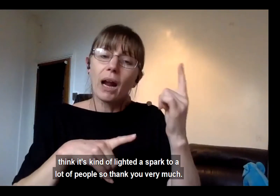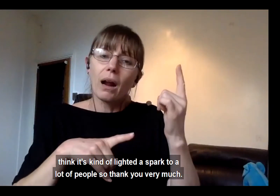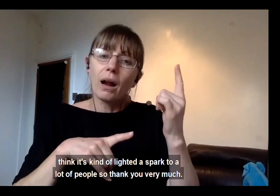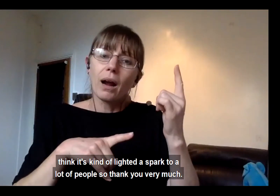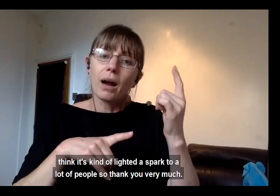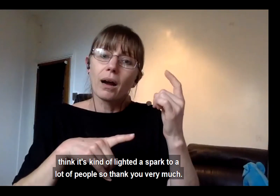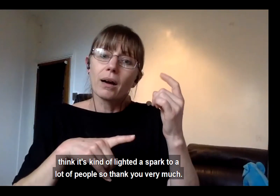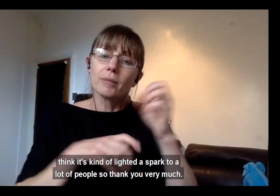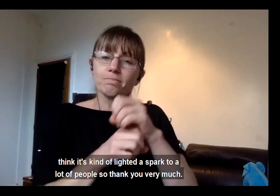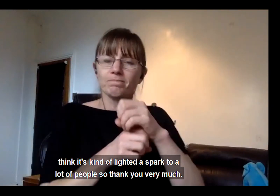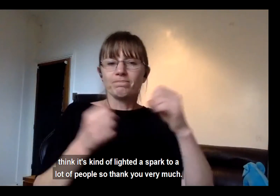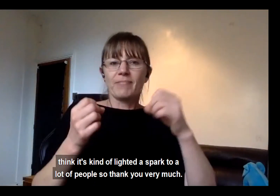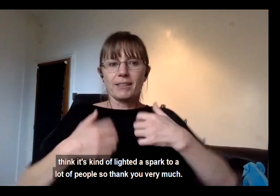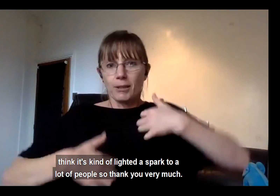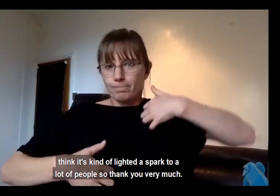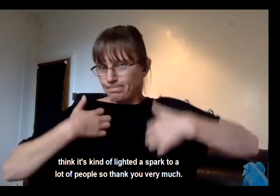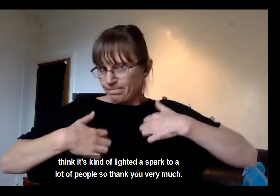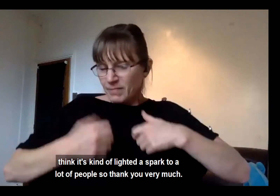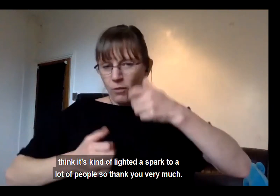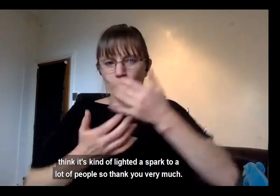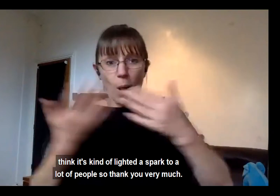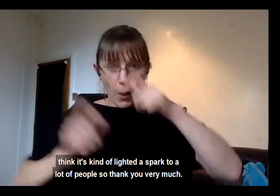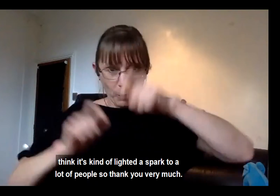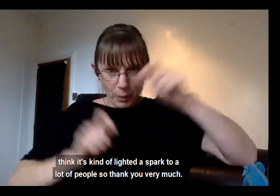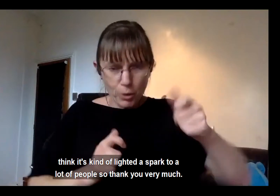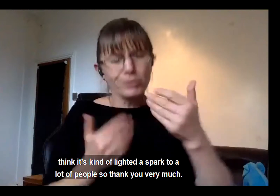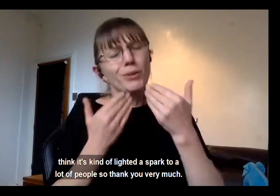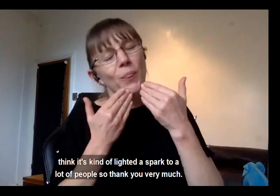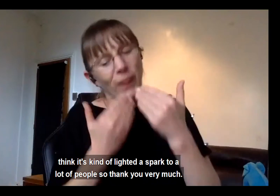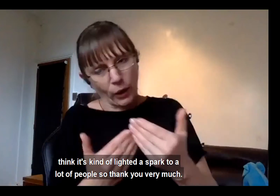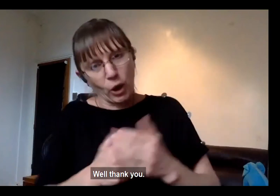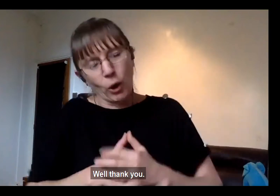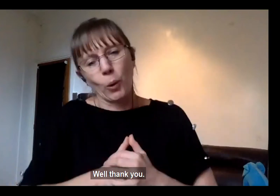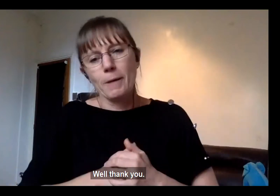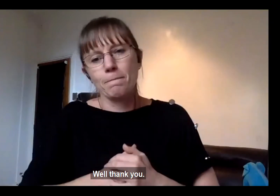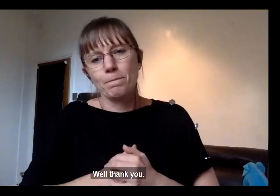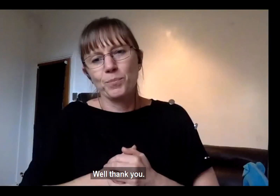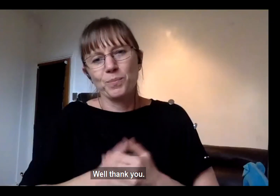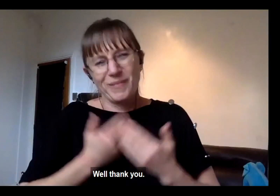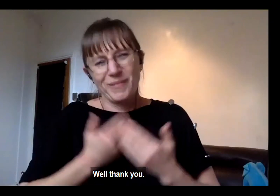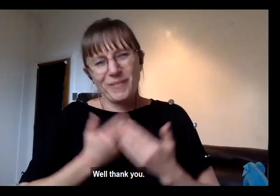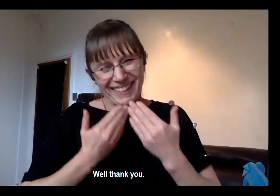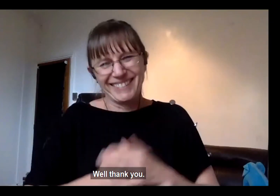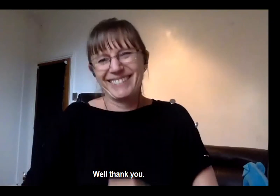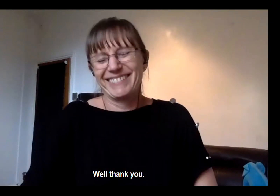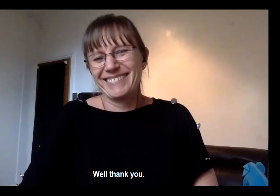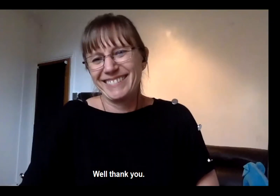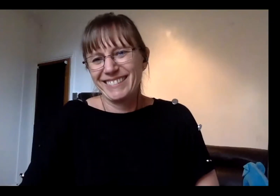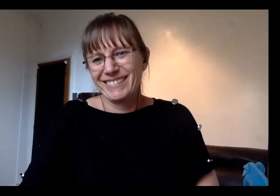a spark to a lot of people. So thank you very much. Well, thanks, Yard.